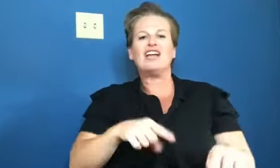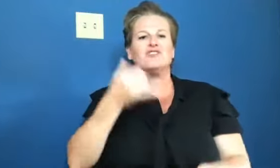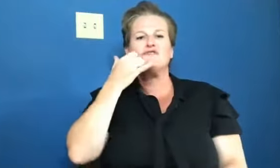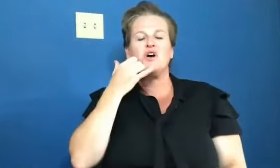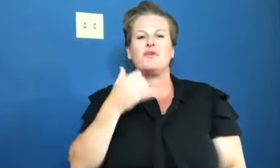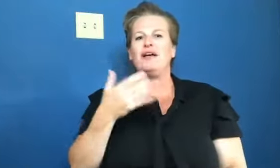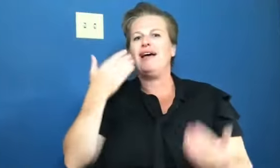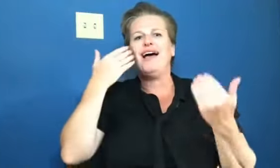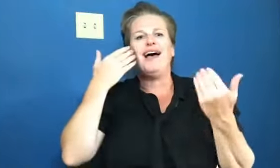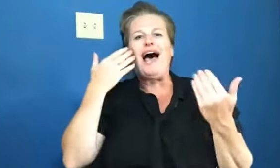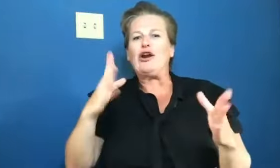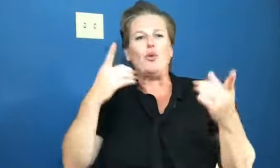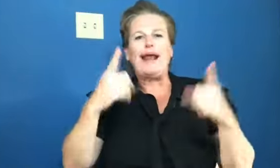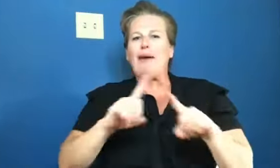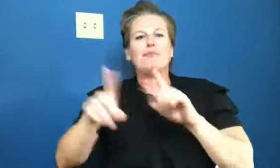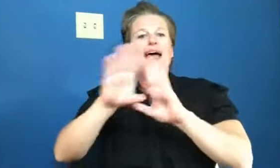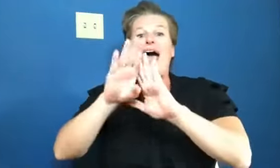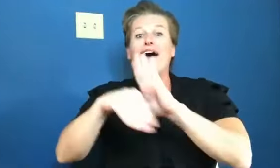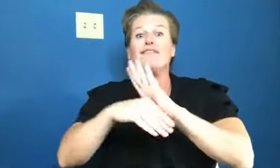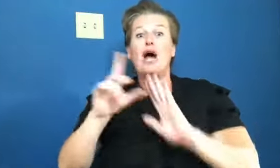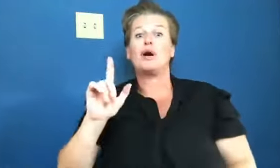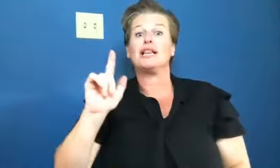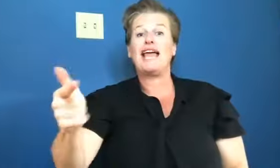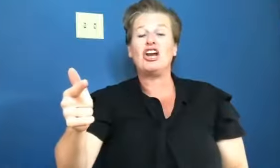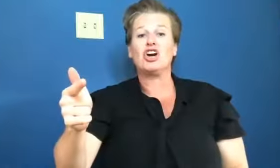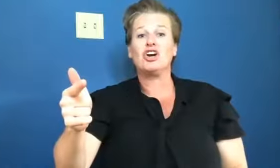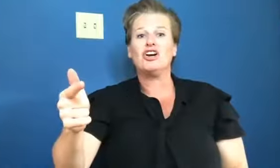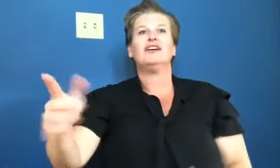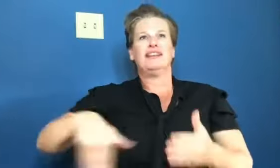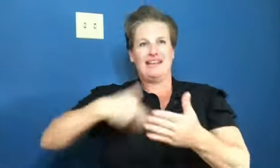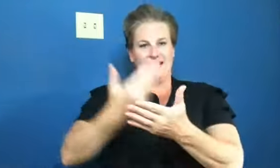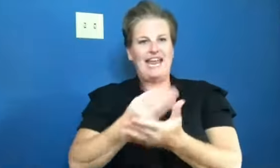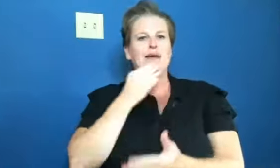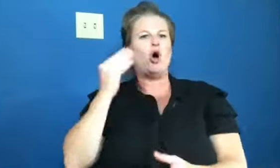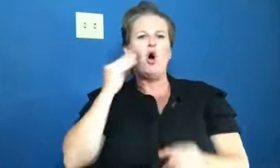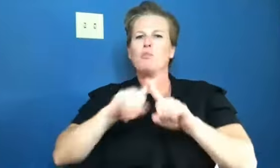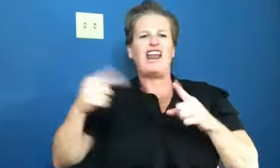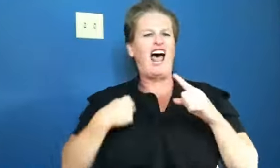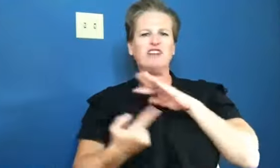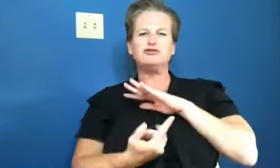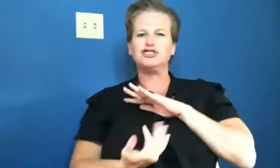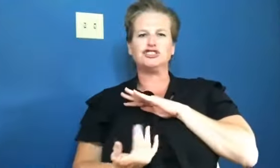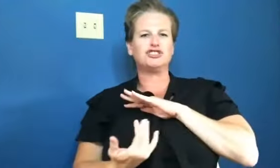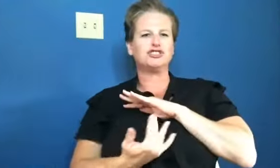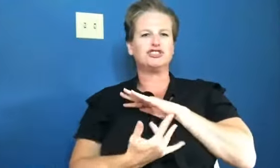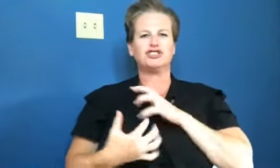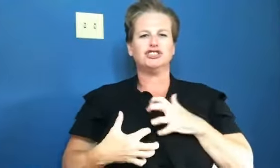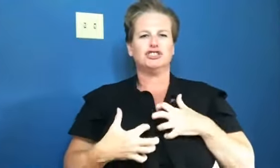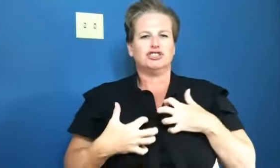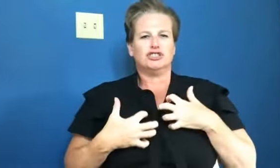hour. He came home, but in that time, that adrenaline, all of that anger, all of that rage, all of that resentment of my lifetime, it